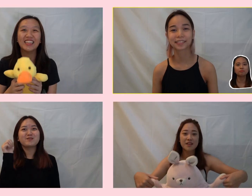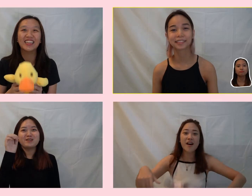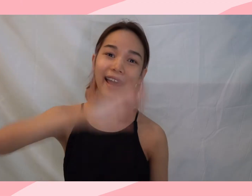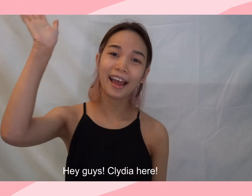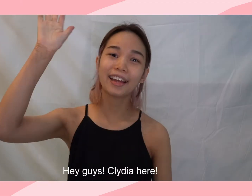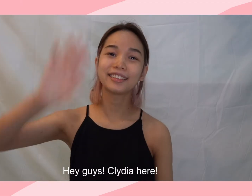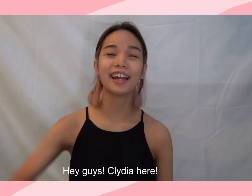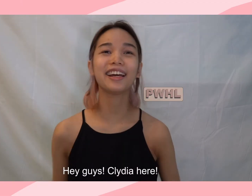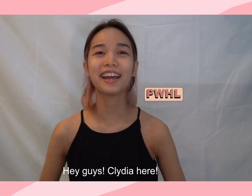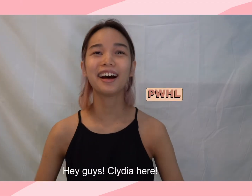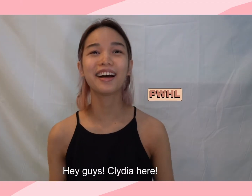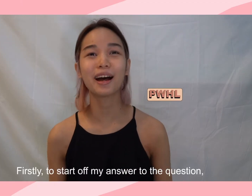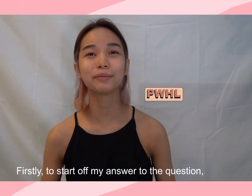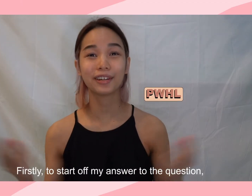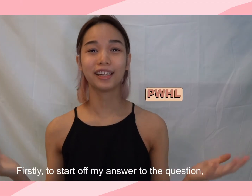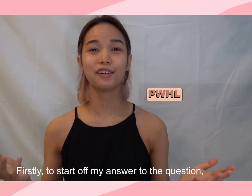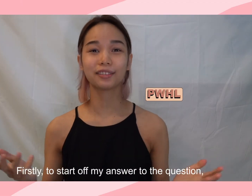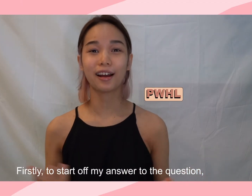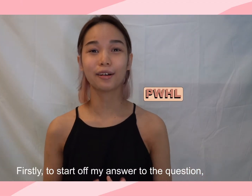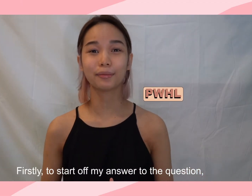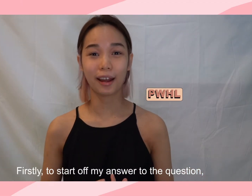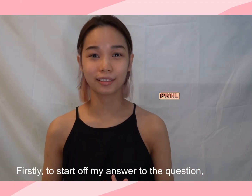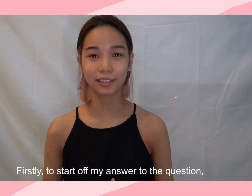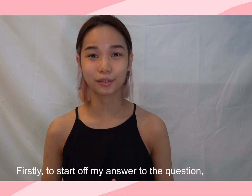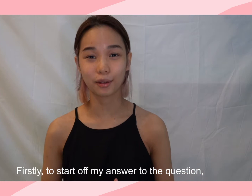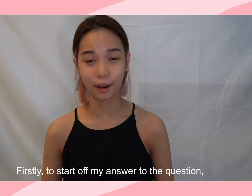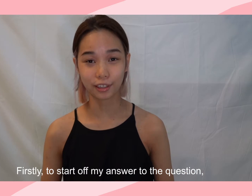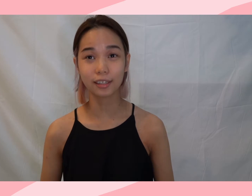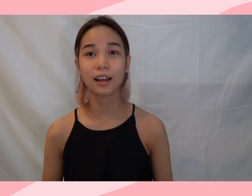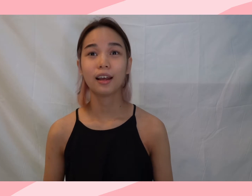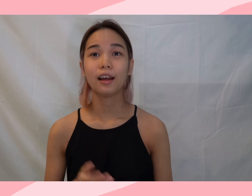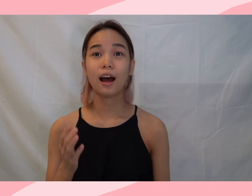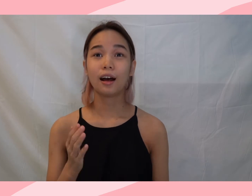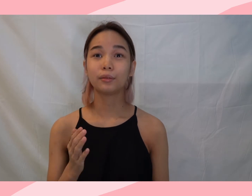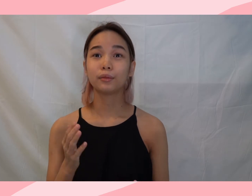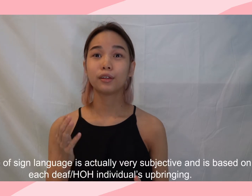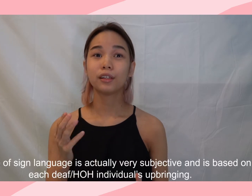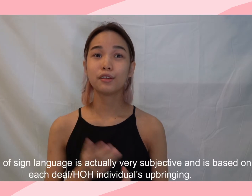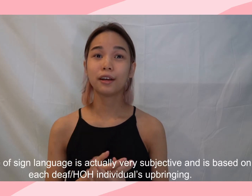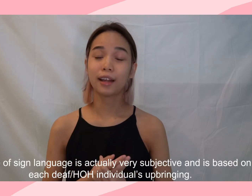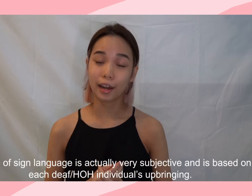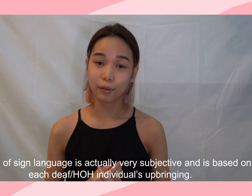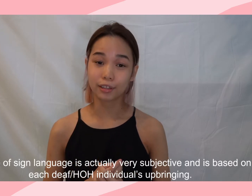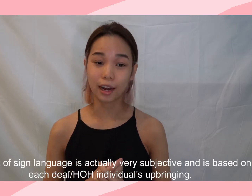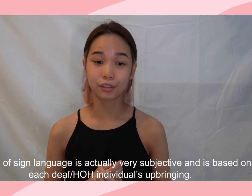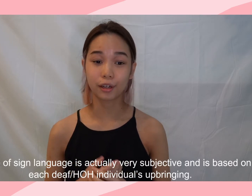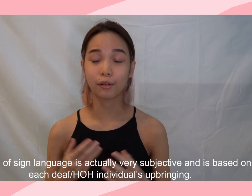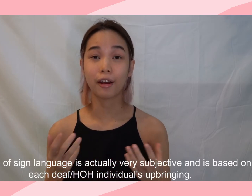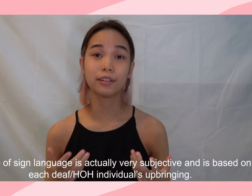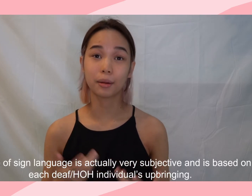Hi guys, Lydia here. Firstly, to start off my answers to the question, the use of sign language is actually very